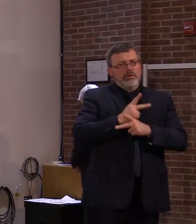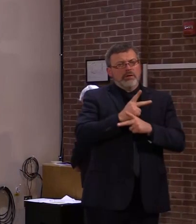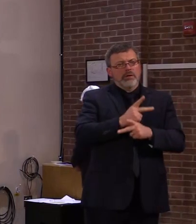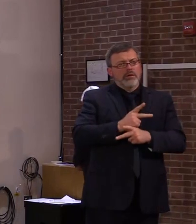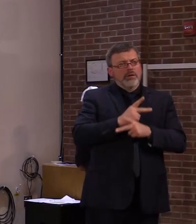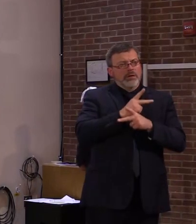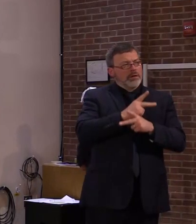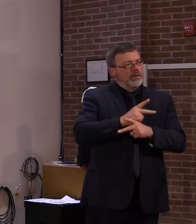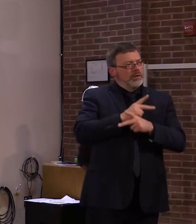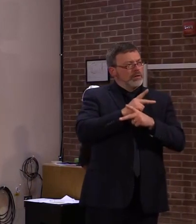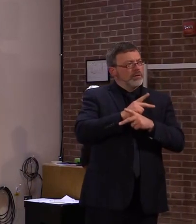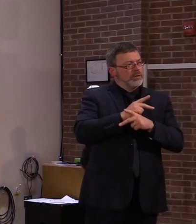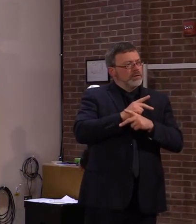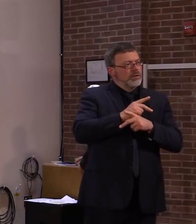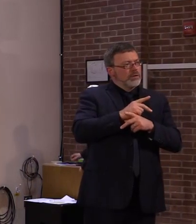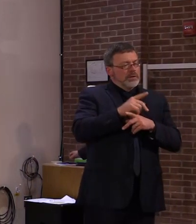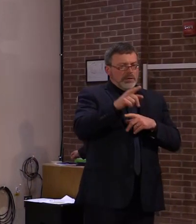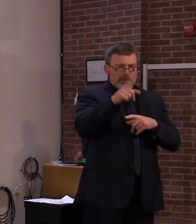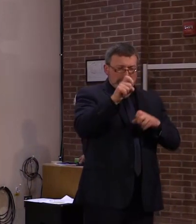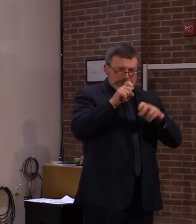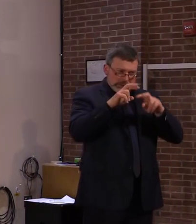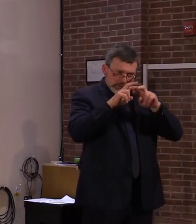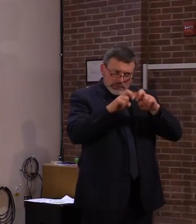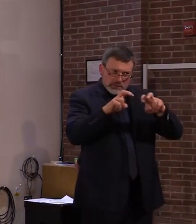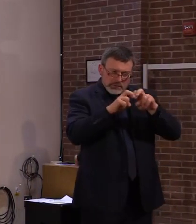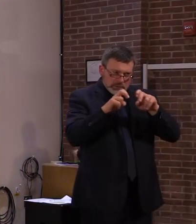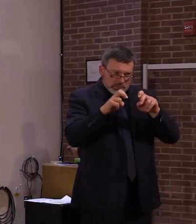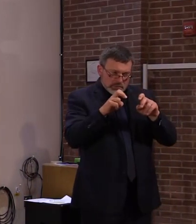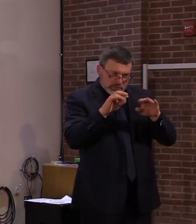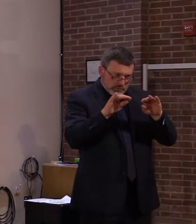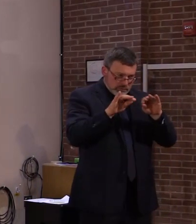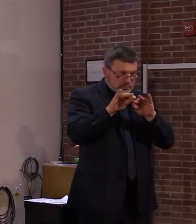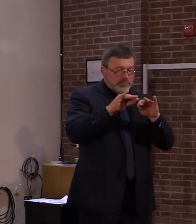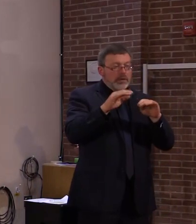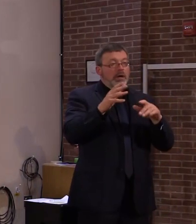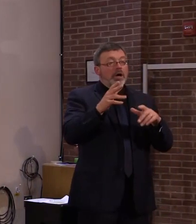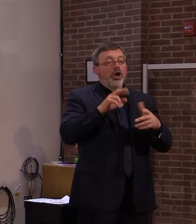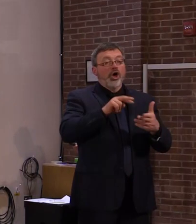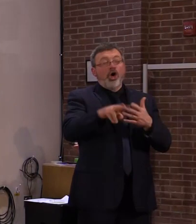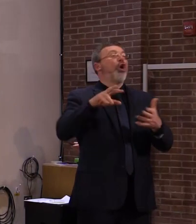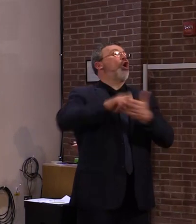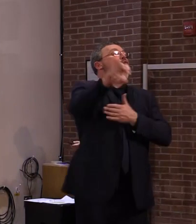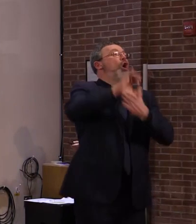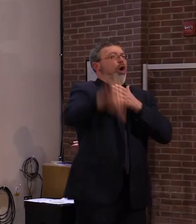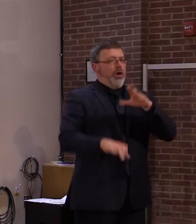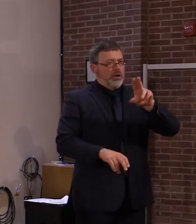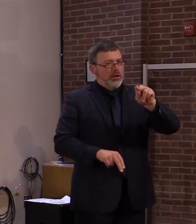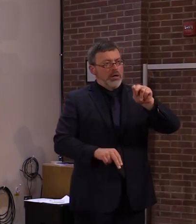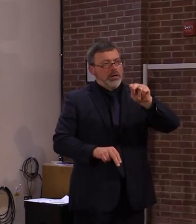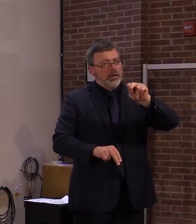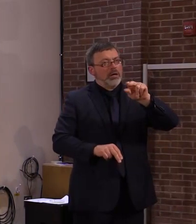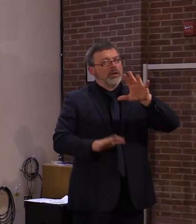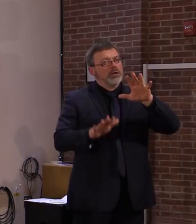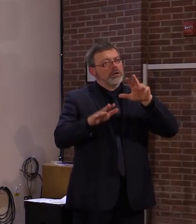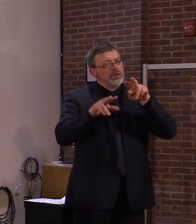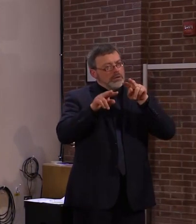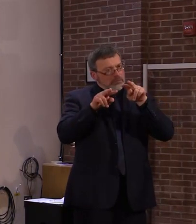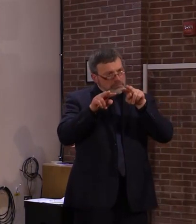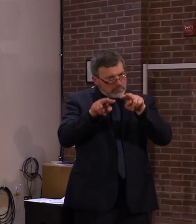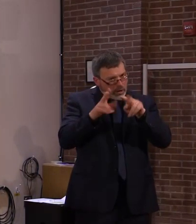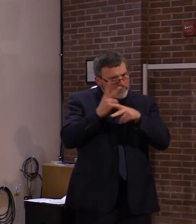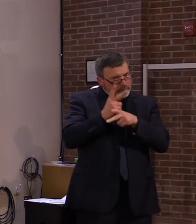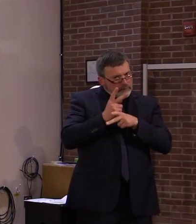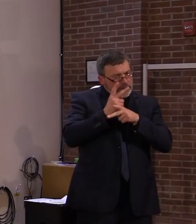CDC to try to ascertain if there's a true relationship between the